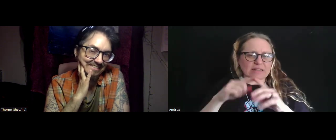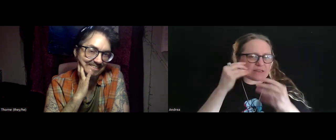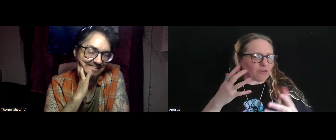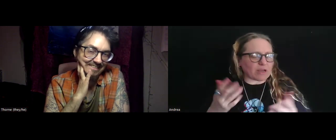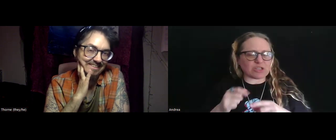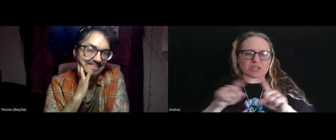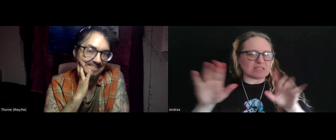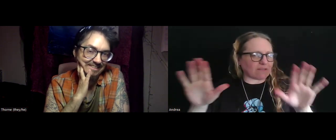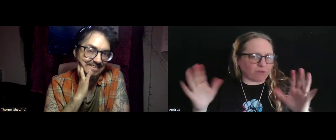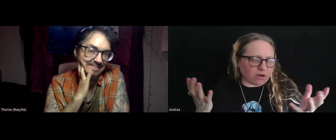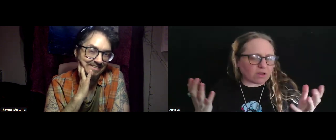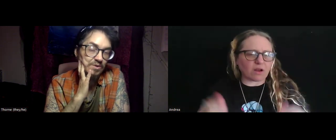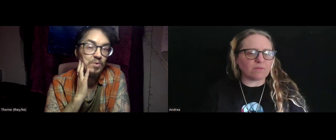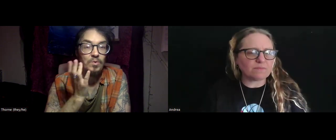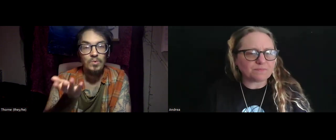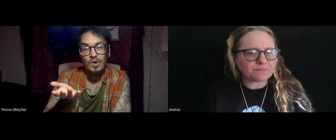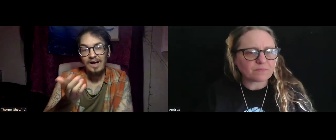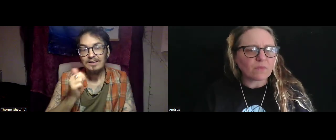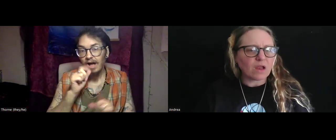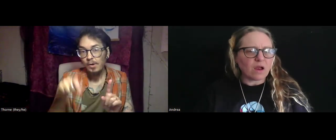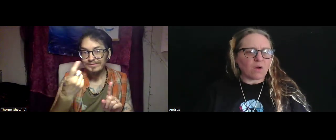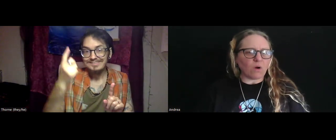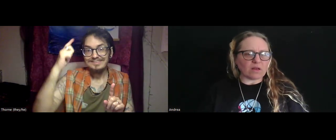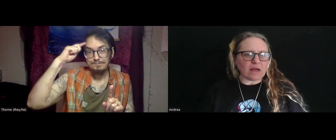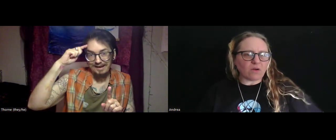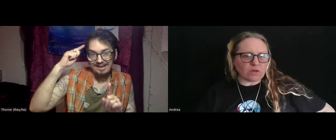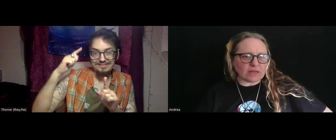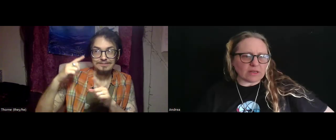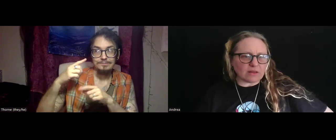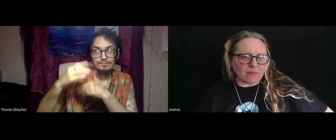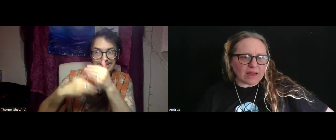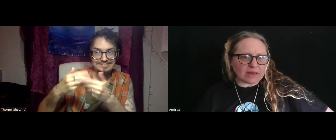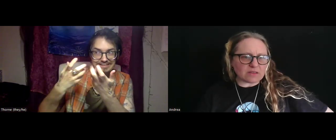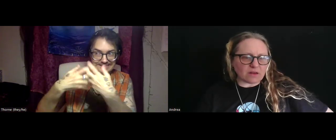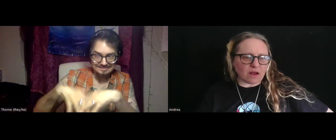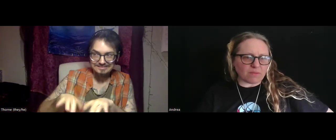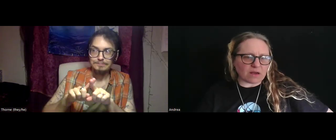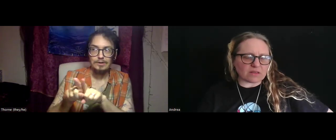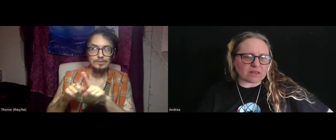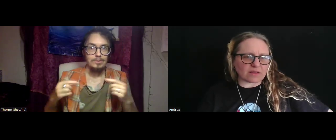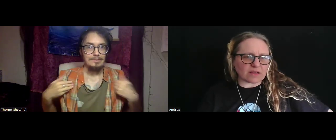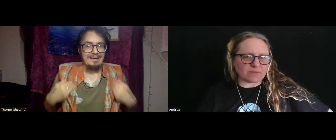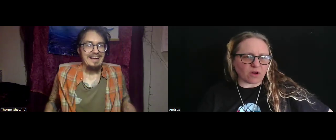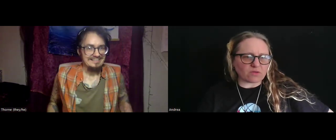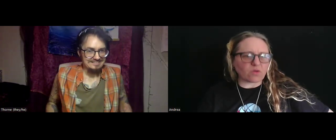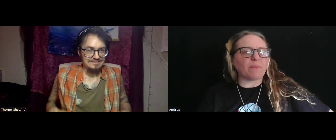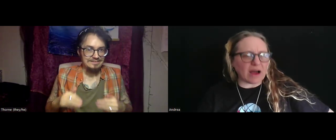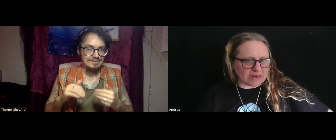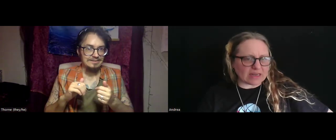synthesizes information is just different. Well, and not only the mind processing things, but also the body.